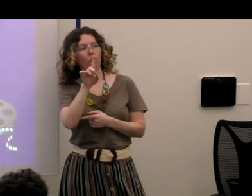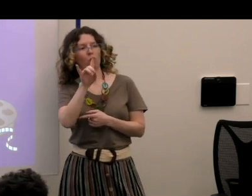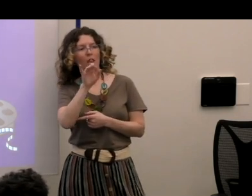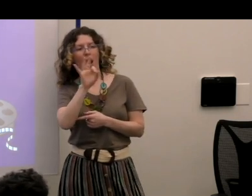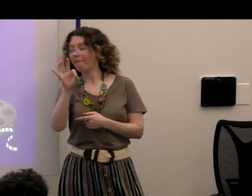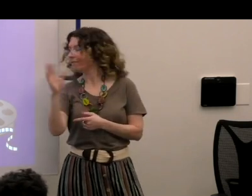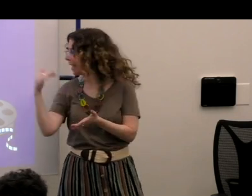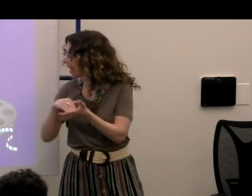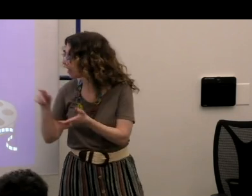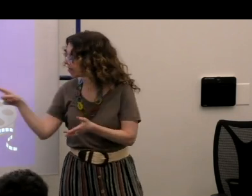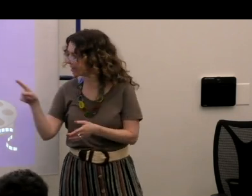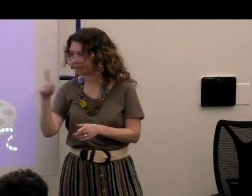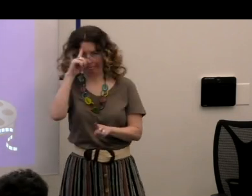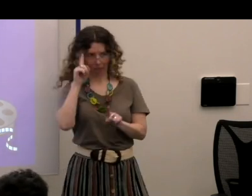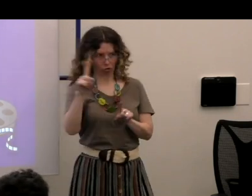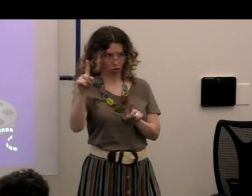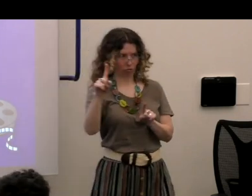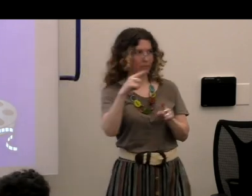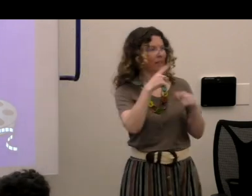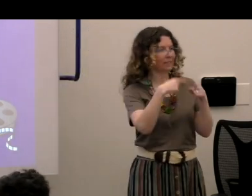and Lauren Ridloff again in The Eternals.